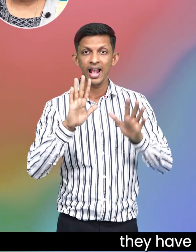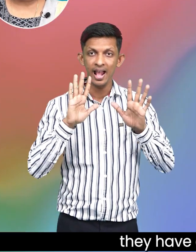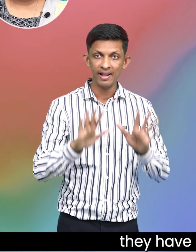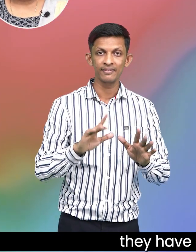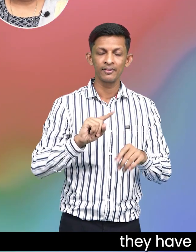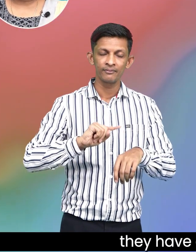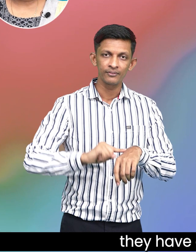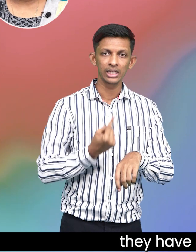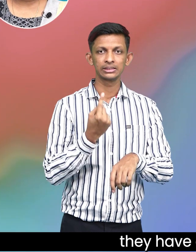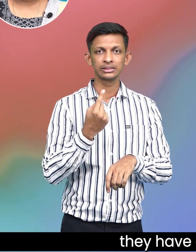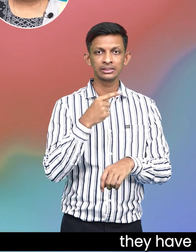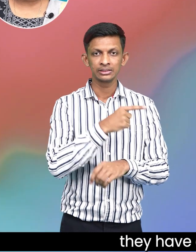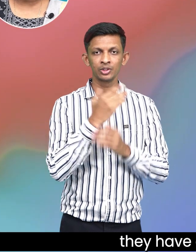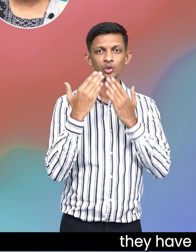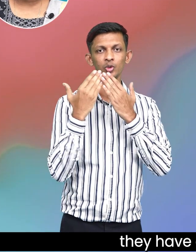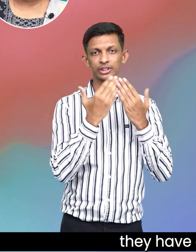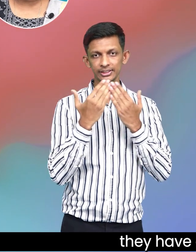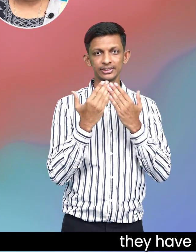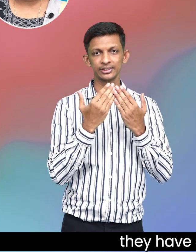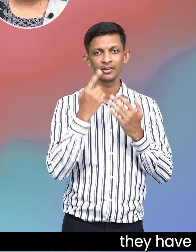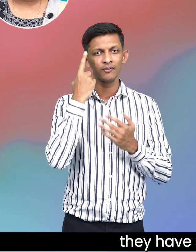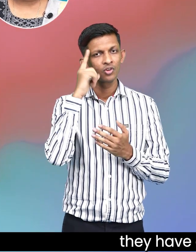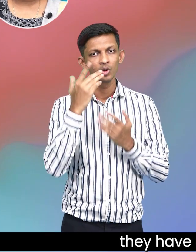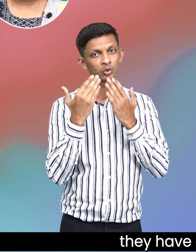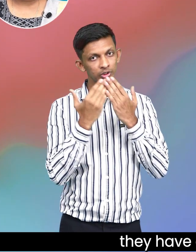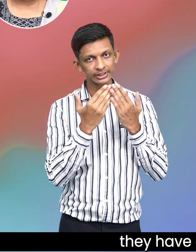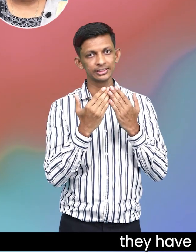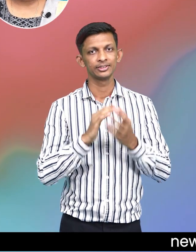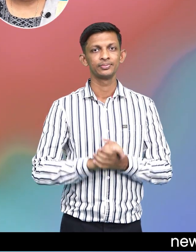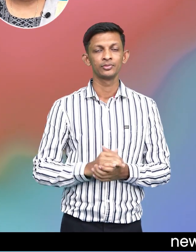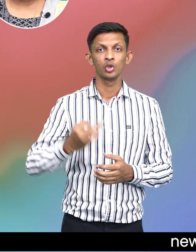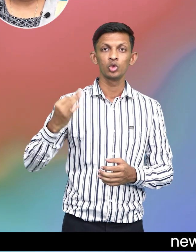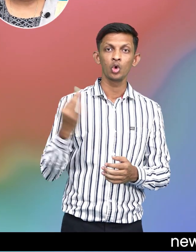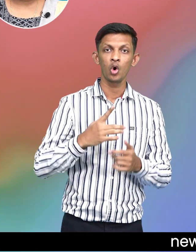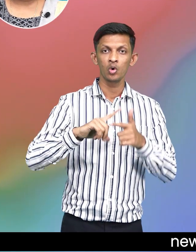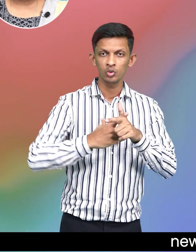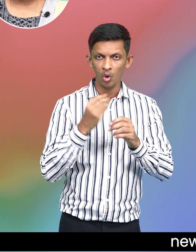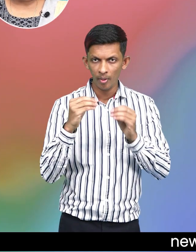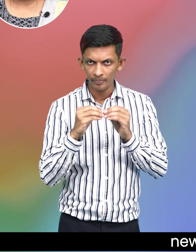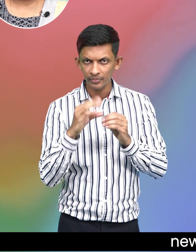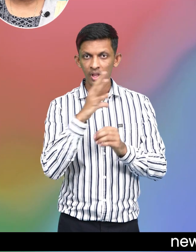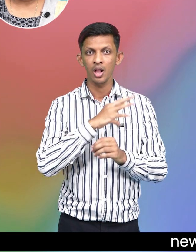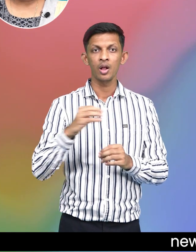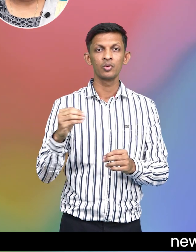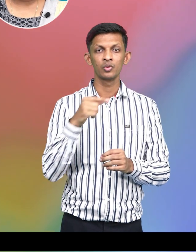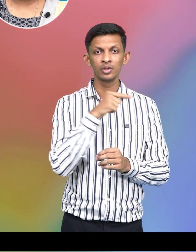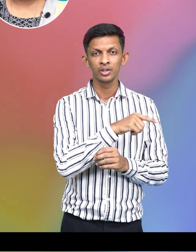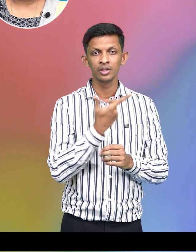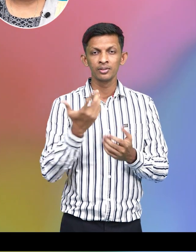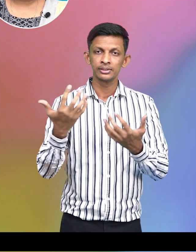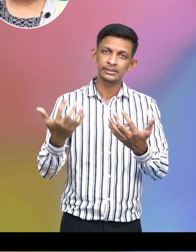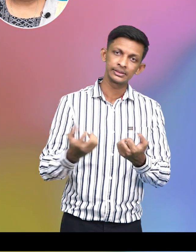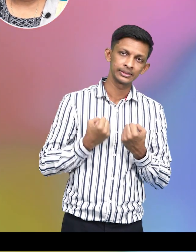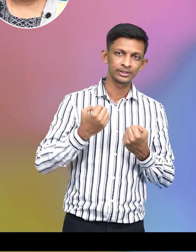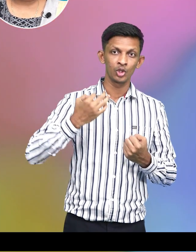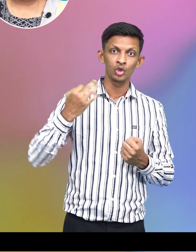They have opportunities for education, new jobs, and to acquire new